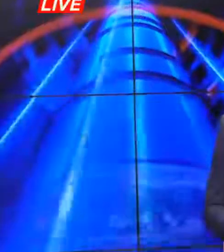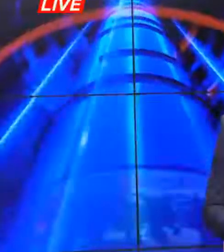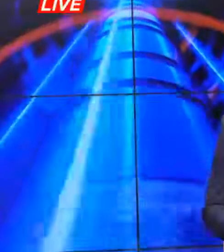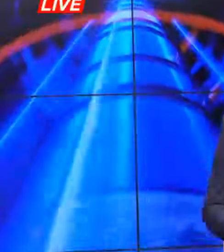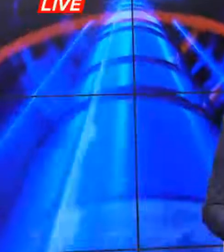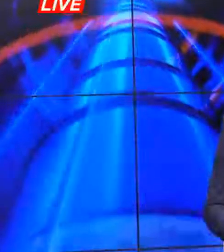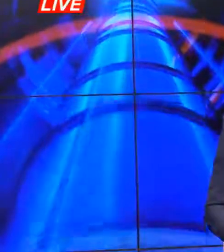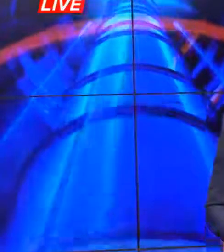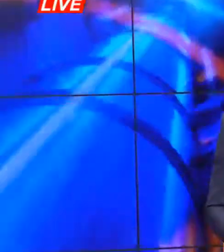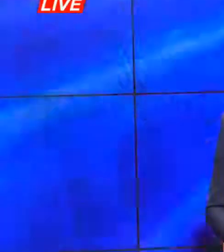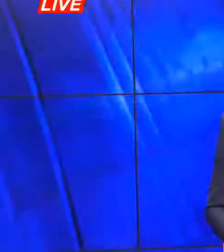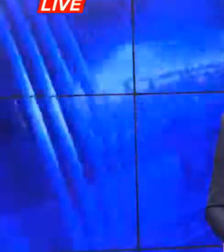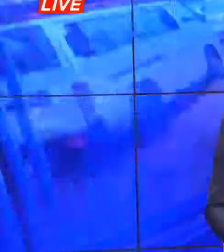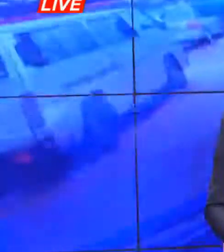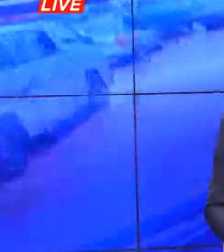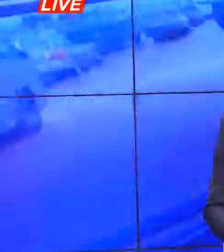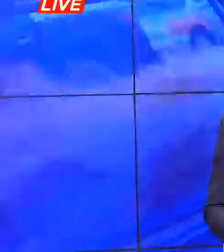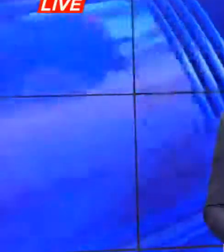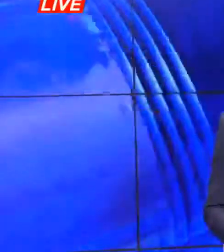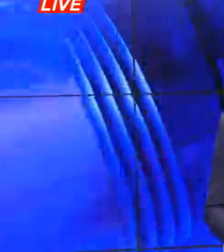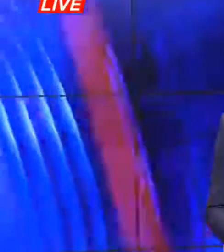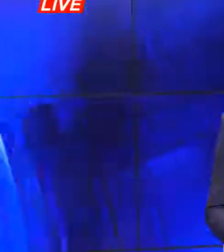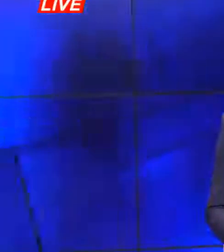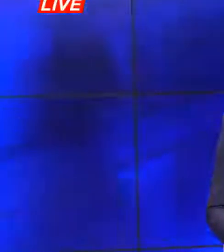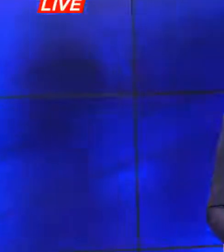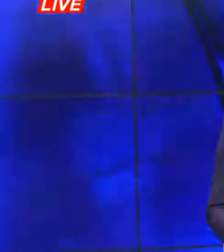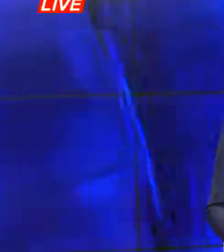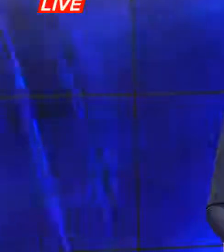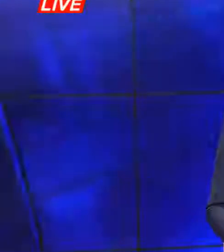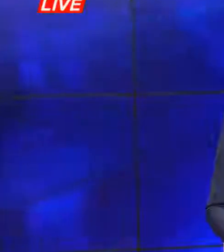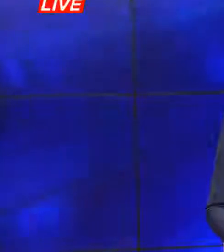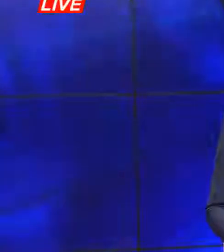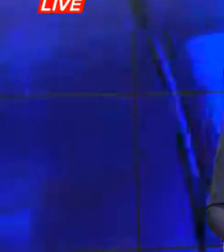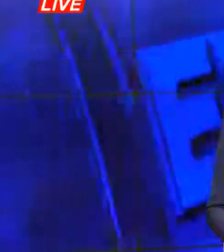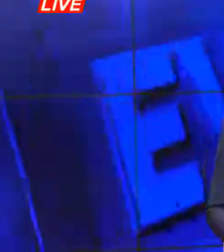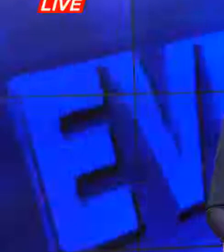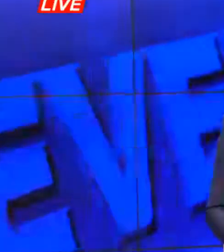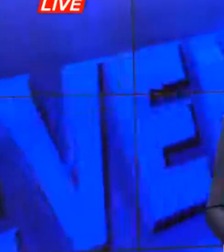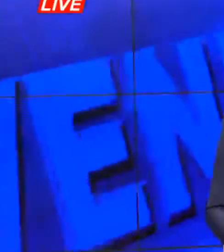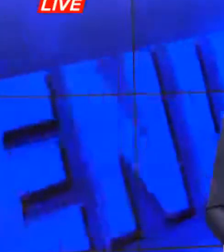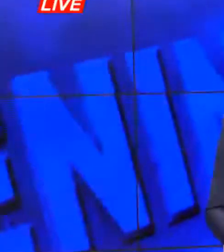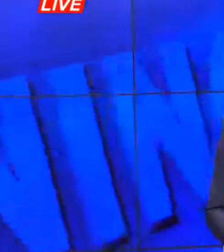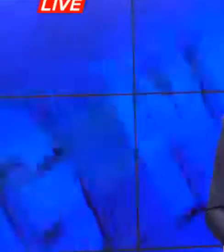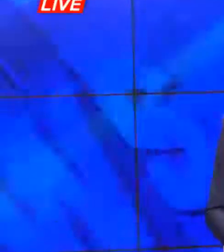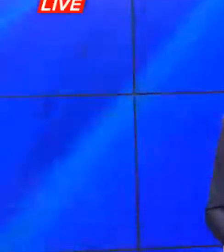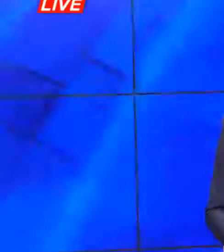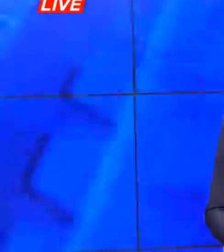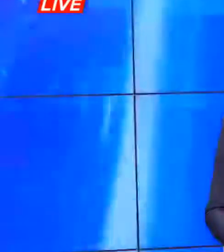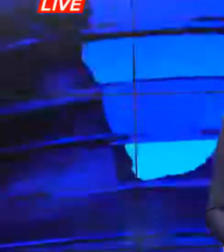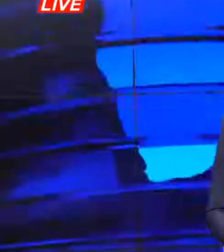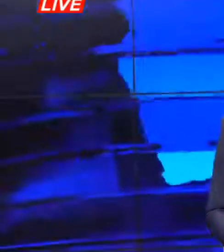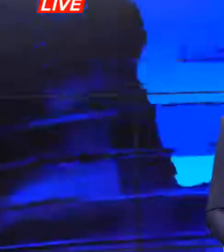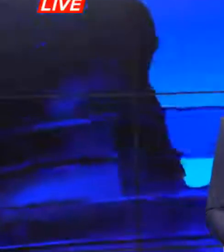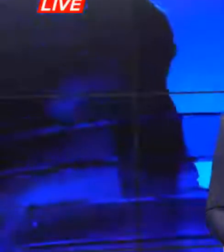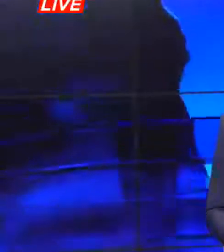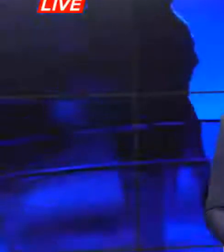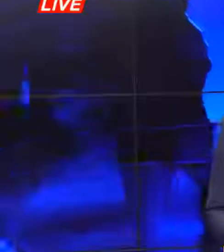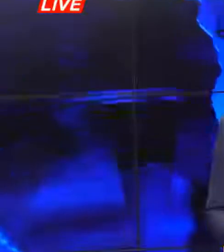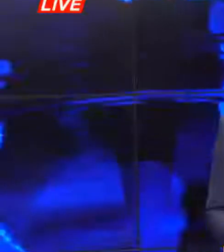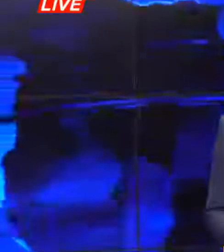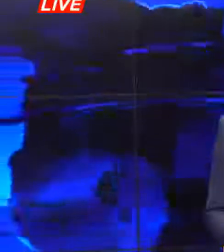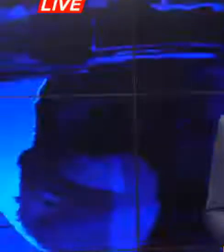medical research at University of Ghana. Omukrapata bakwa ehono. Ehono omushweshe. Eye mwawe de yarwa hudro ebano.